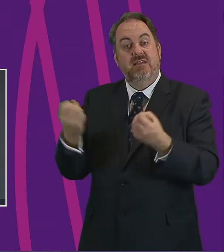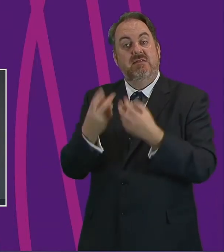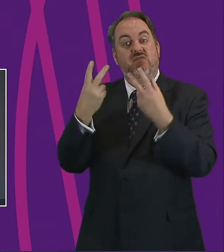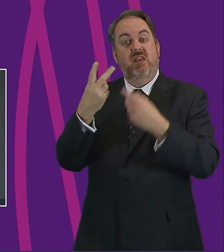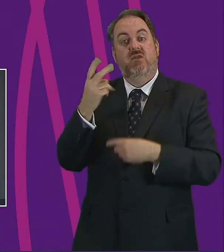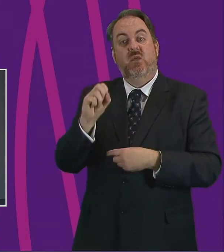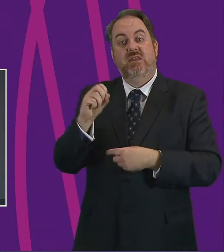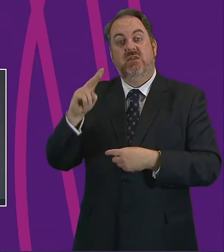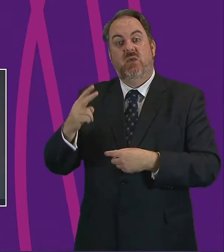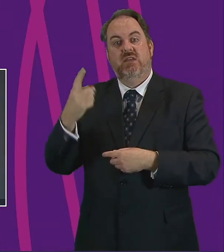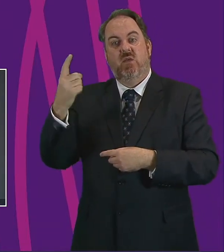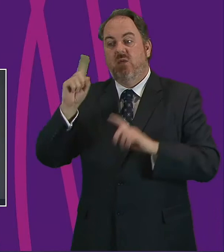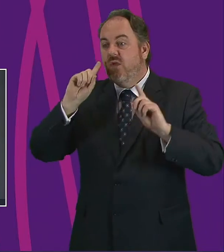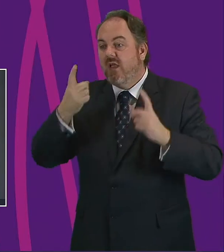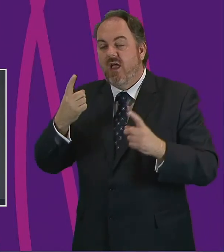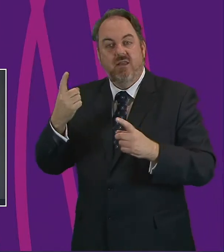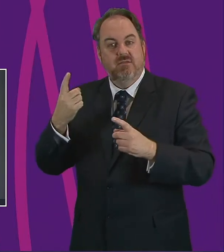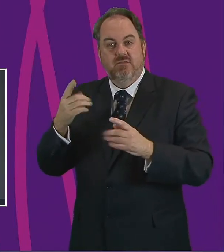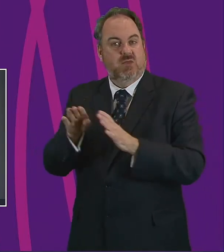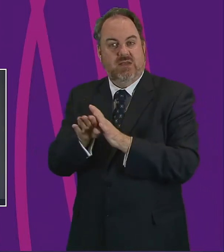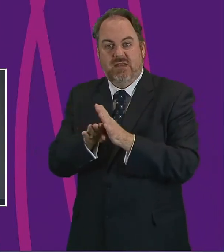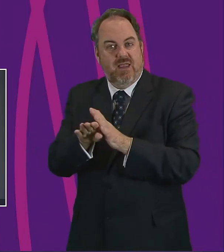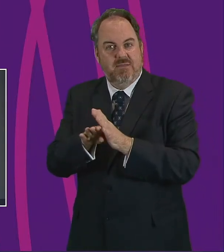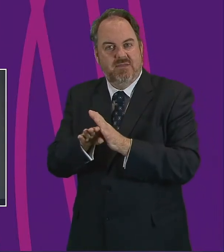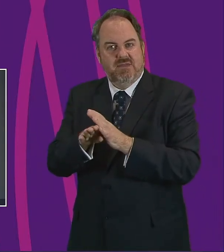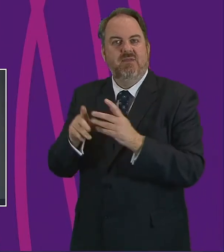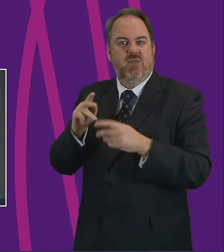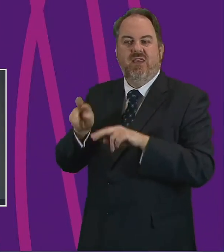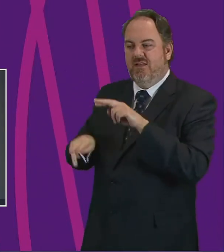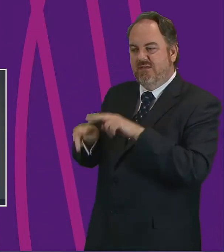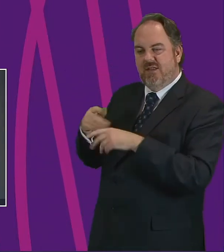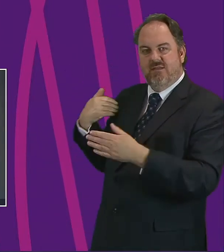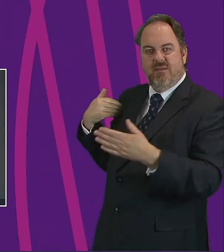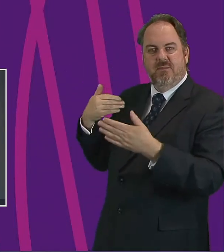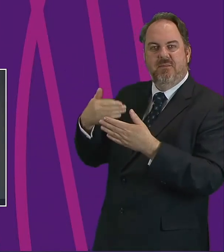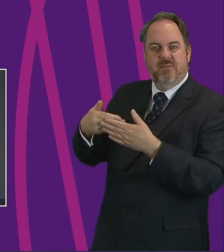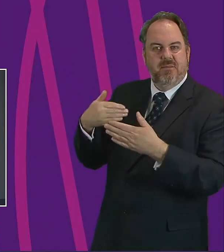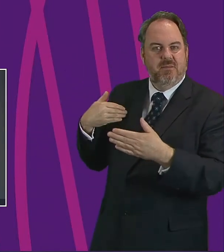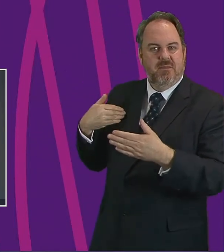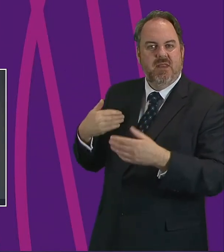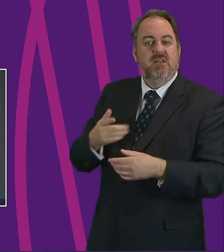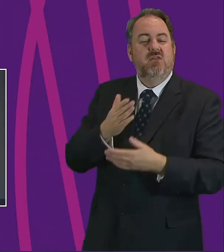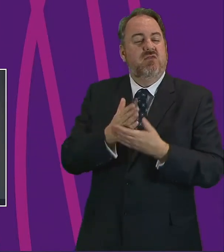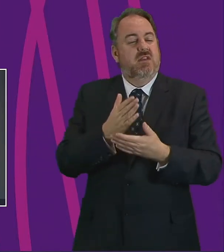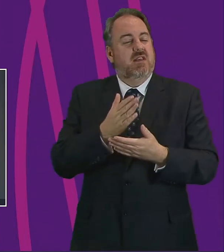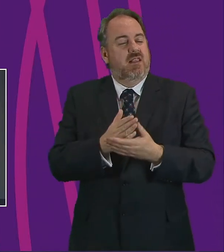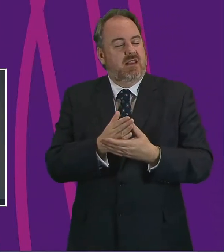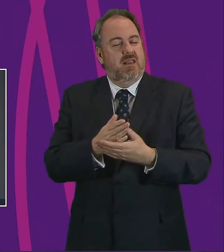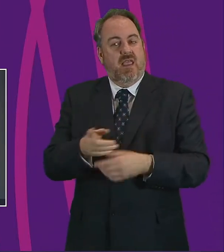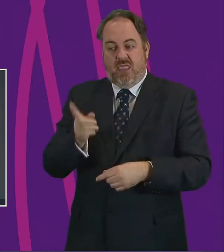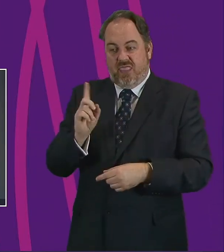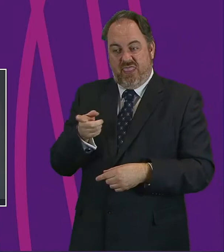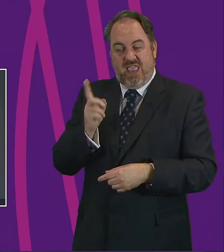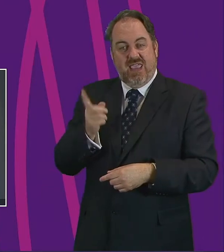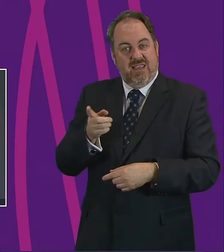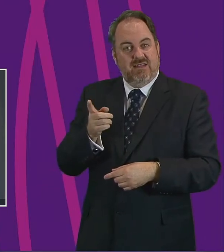schools before the start of the term in August, and it will be there as a